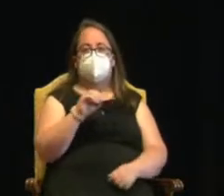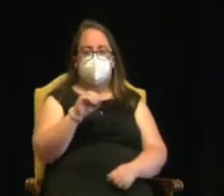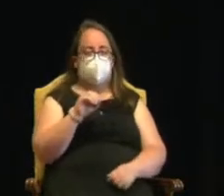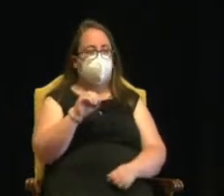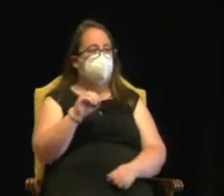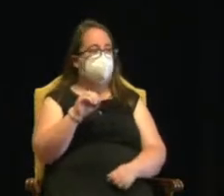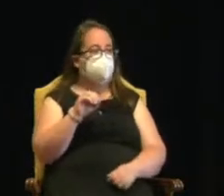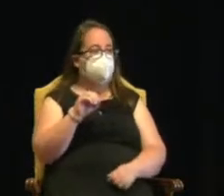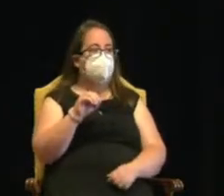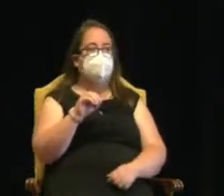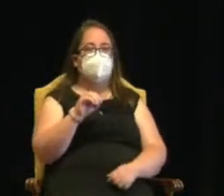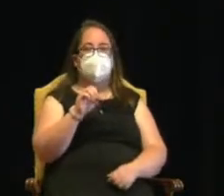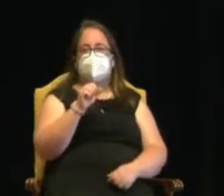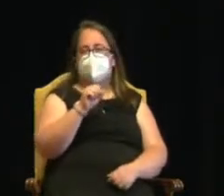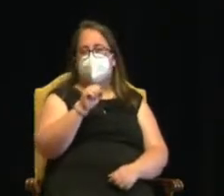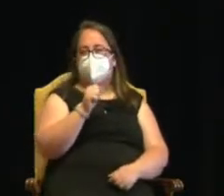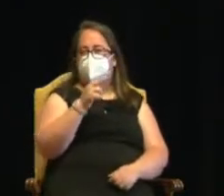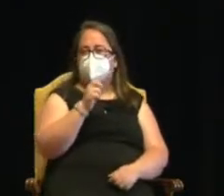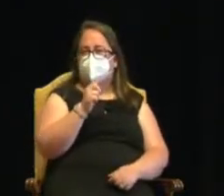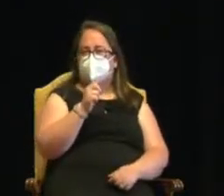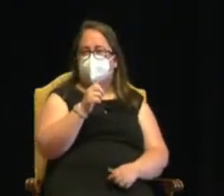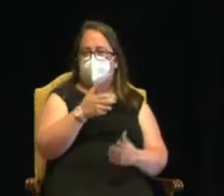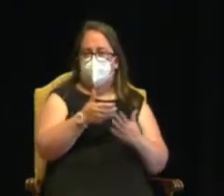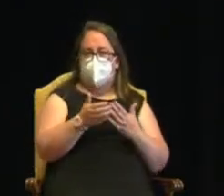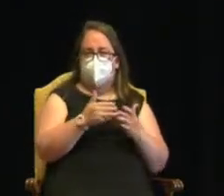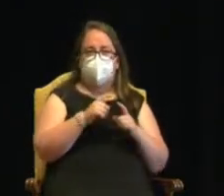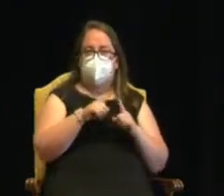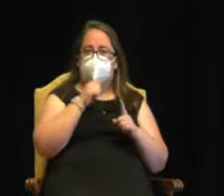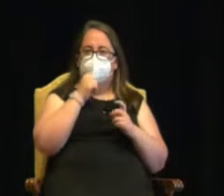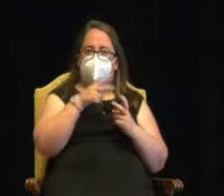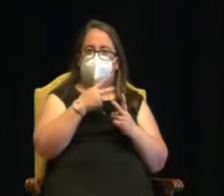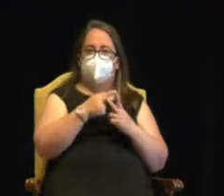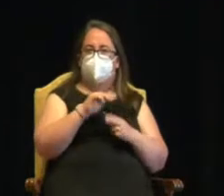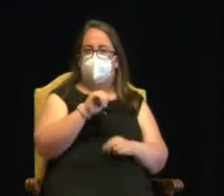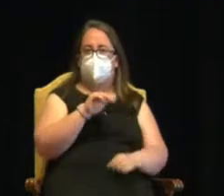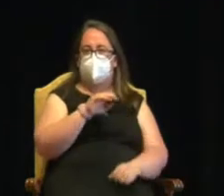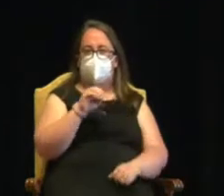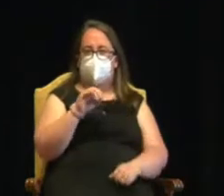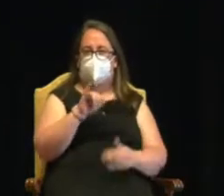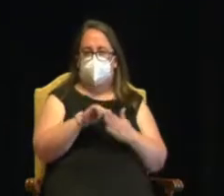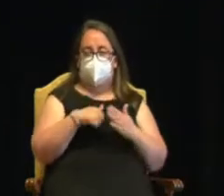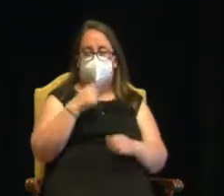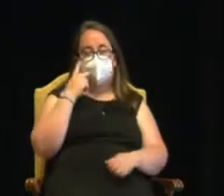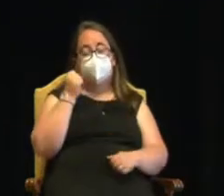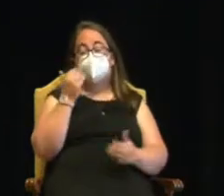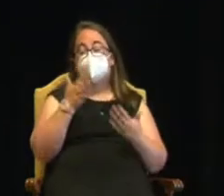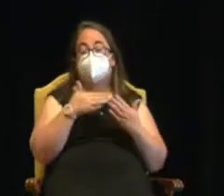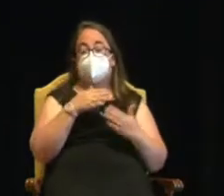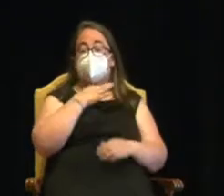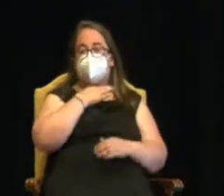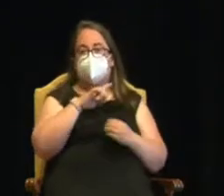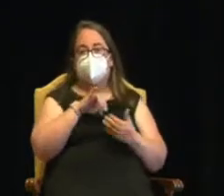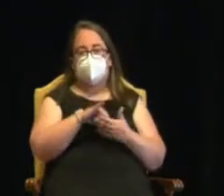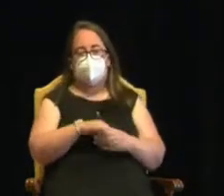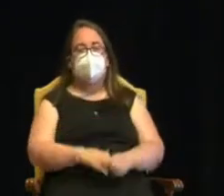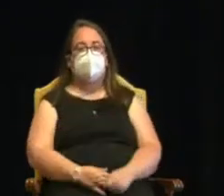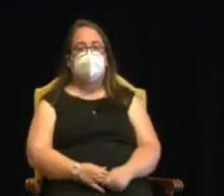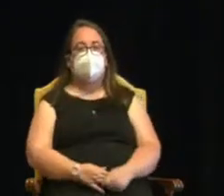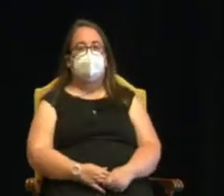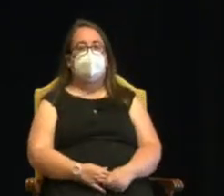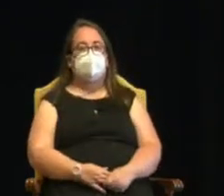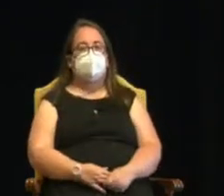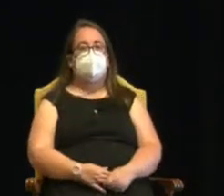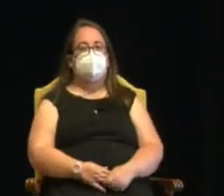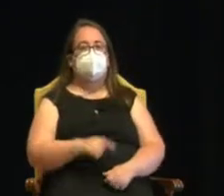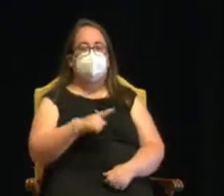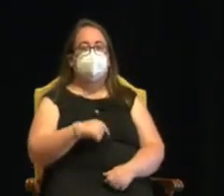was a whatever. I mean, but he wasn't quite the Me Too's that we see. So anyway, I was curious about that. He definitely has non-consensual sex